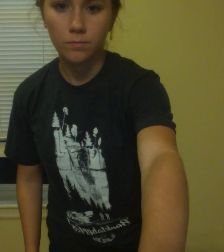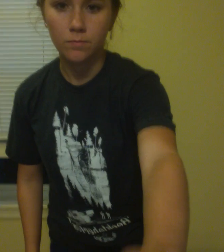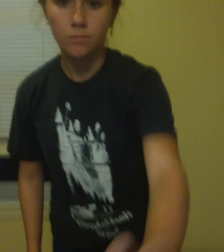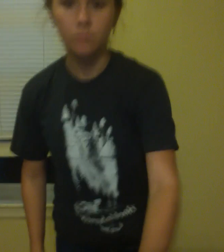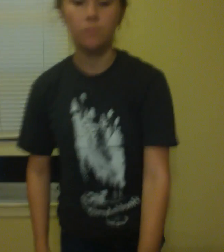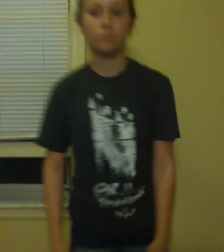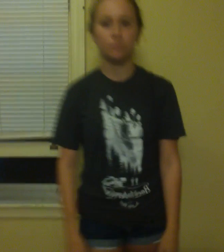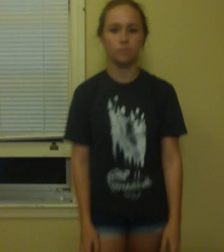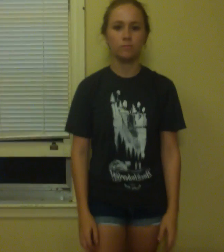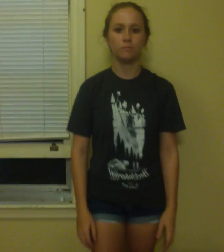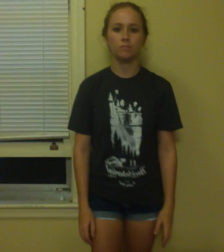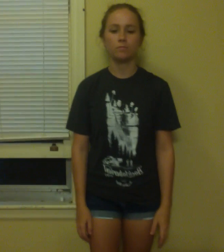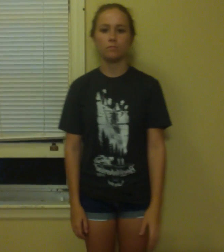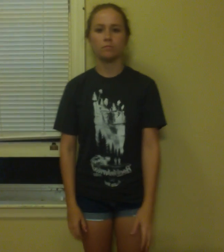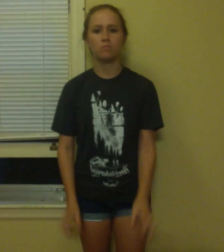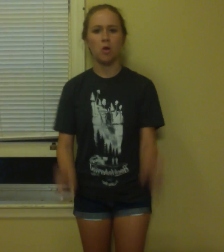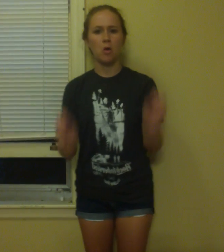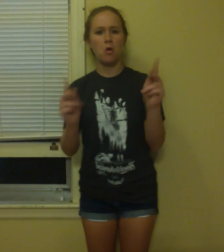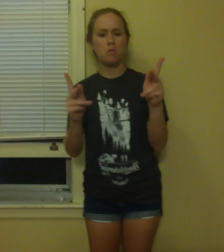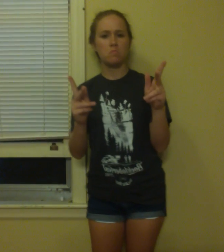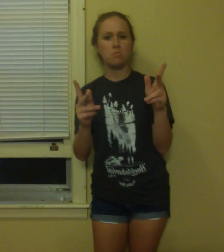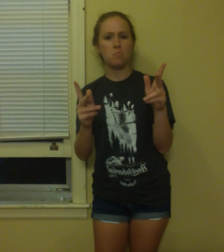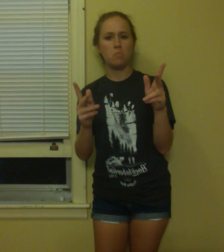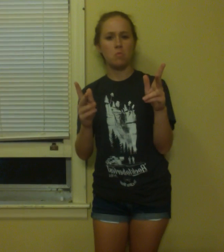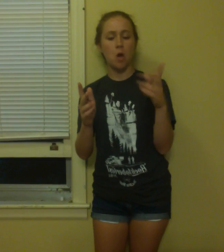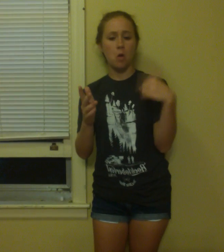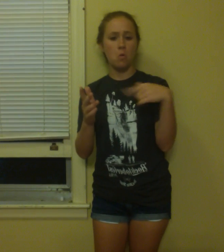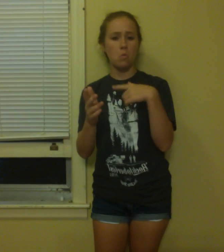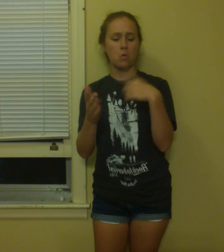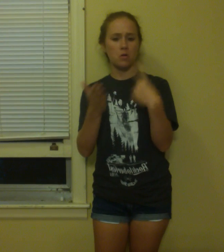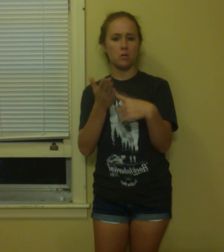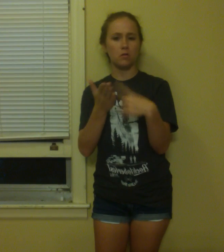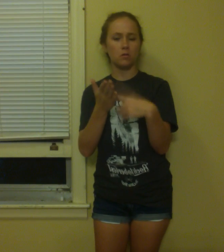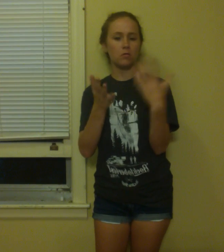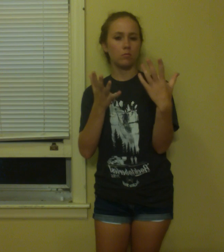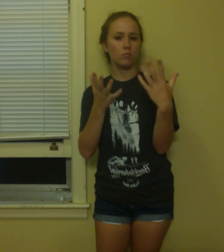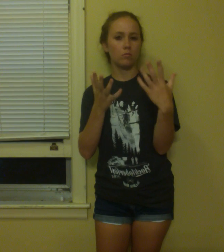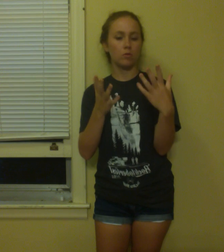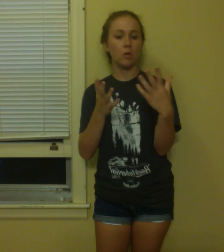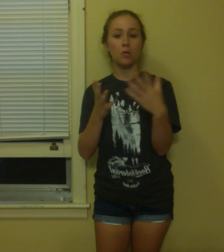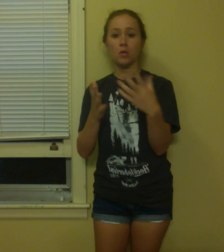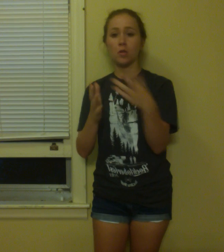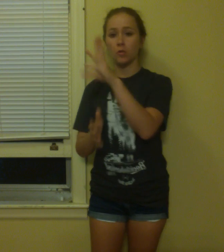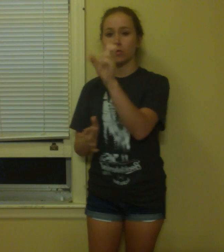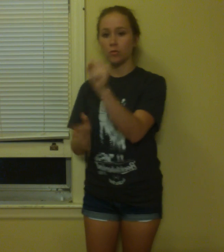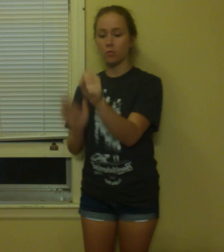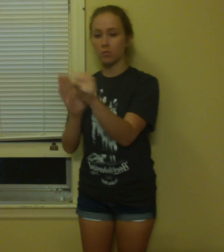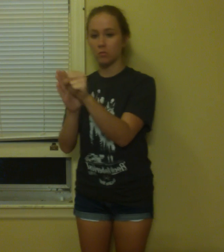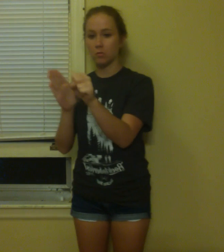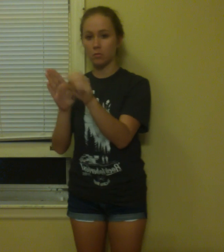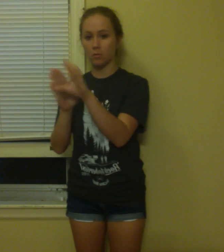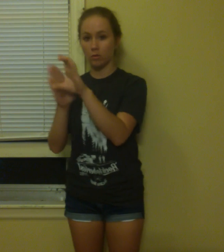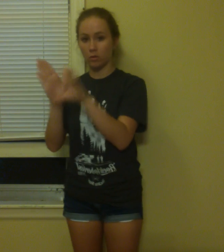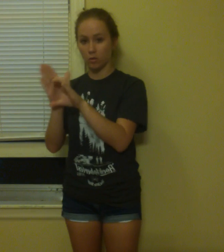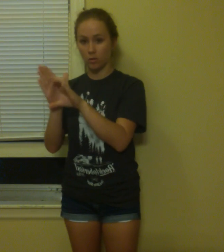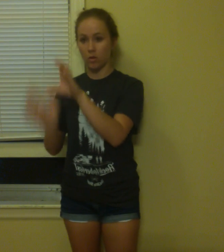Alright, so today what we're going to try and do is we're going to try and break down our U.S. Constitution and our government in 2 review sessions. If we